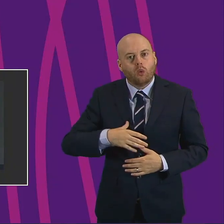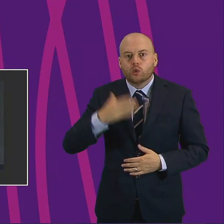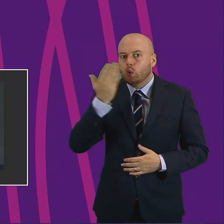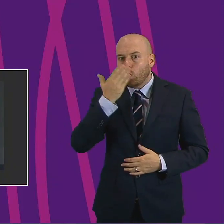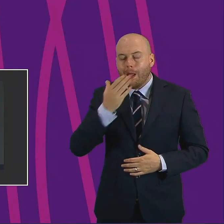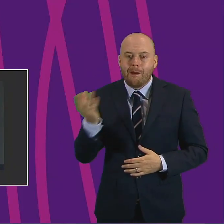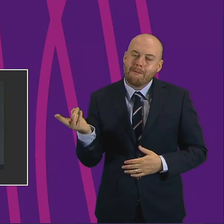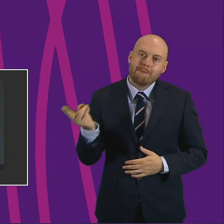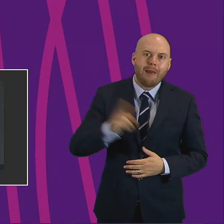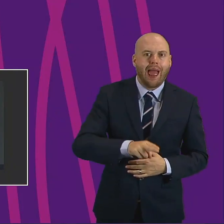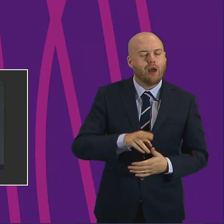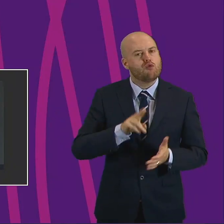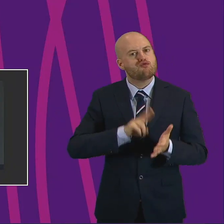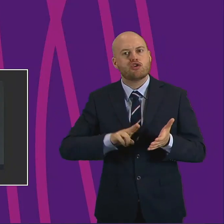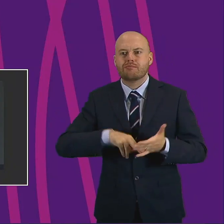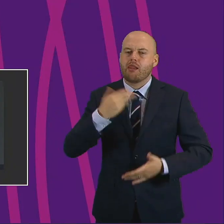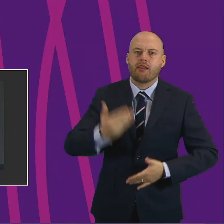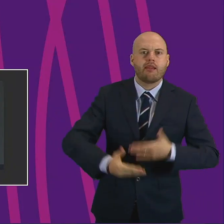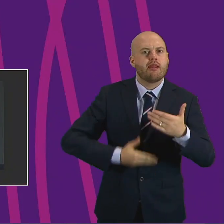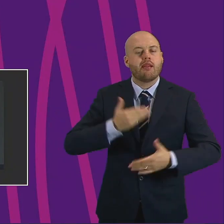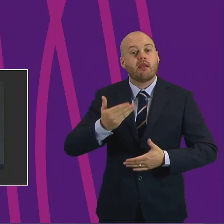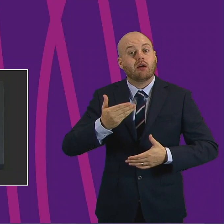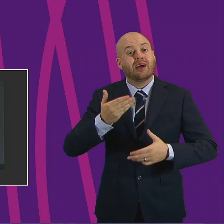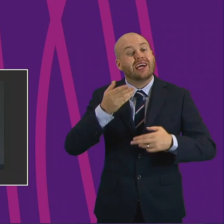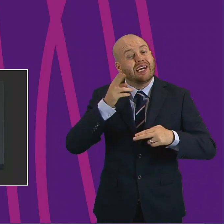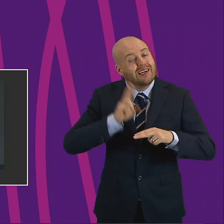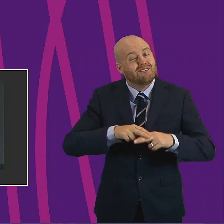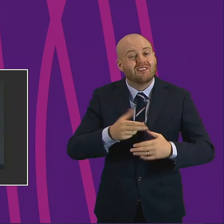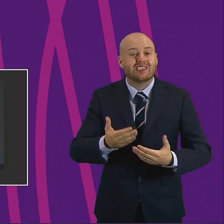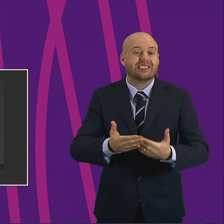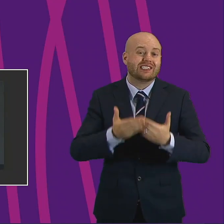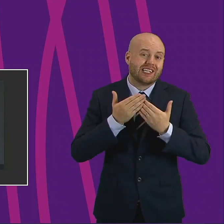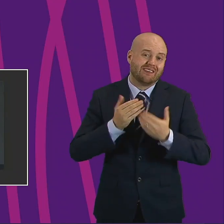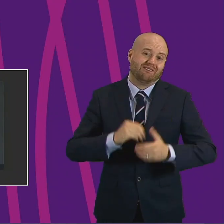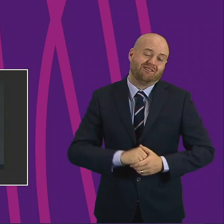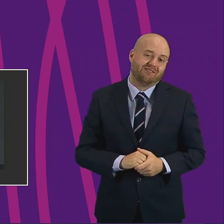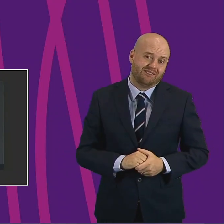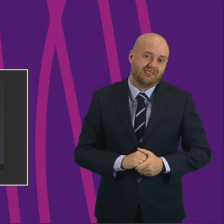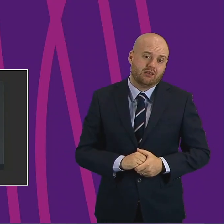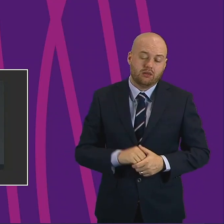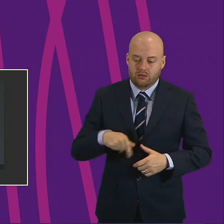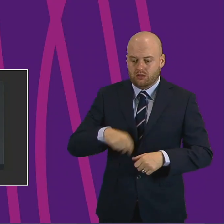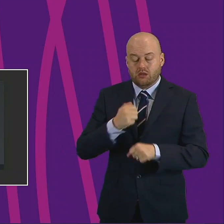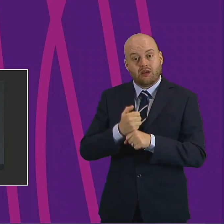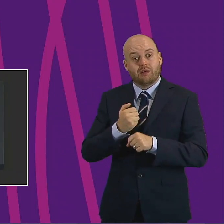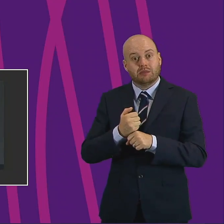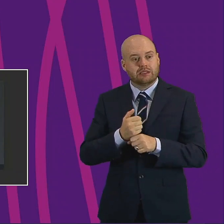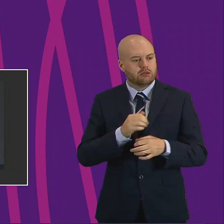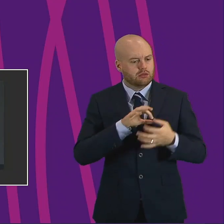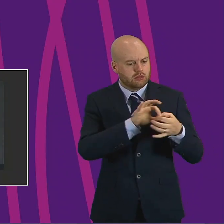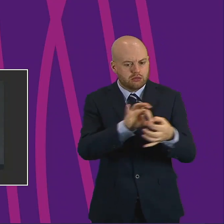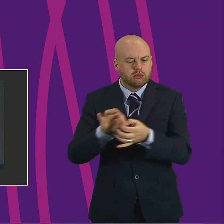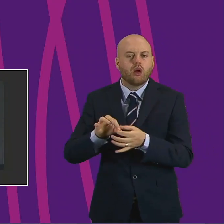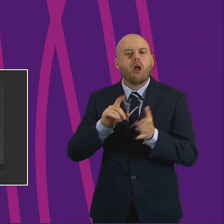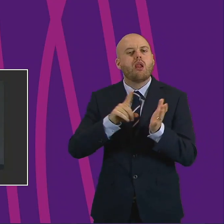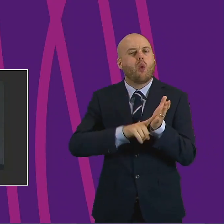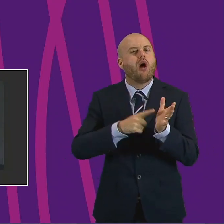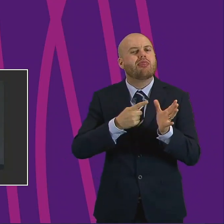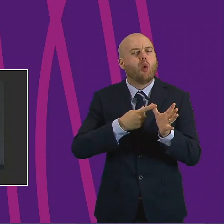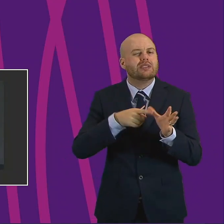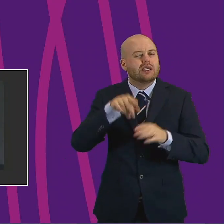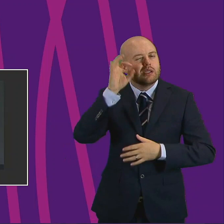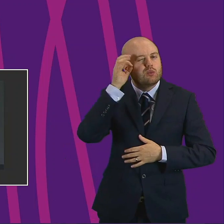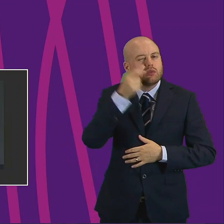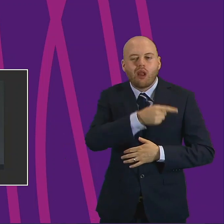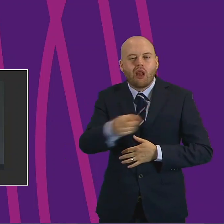And the government is working with our local authority partners through an agreed framework which has been discussed and